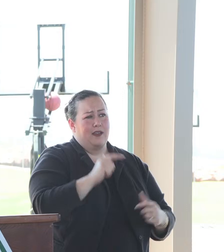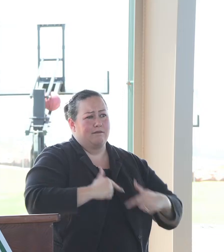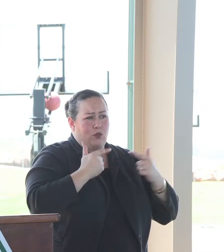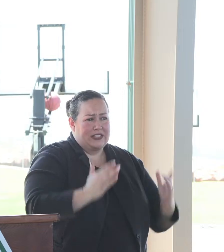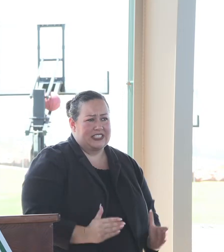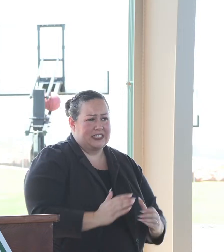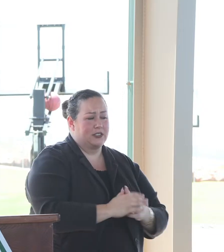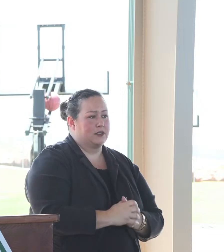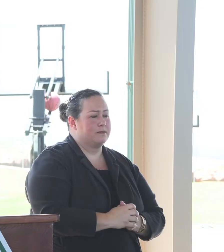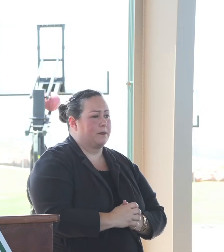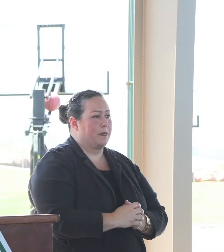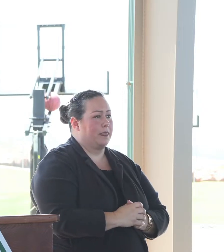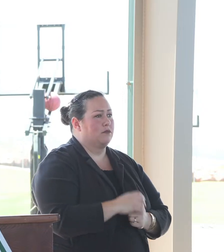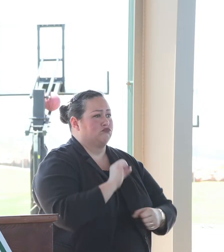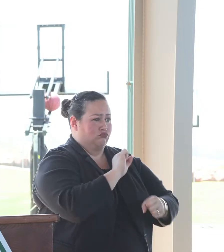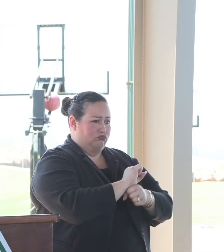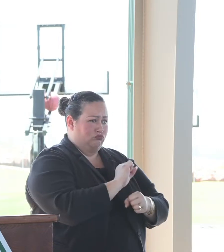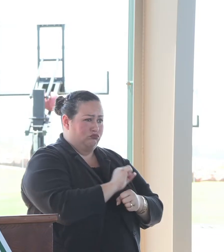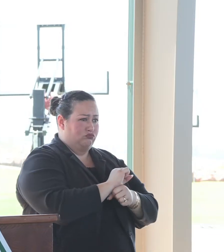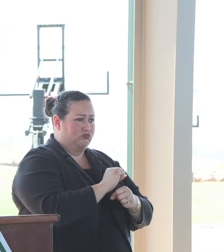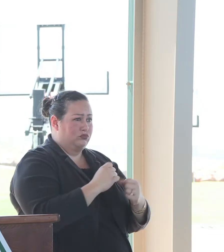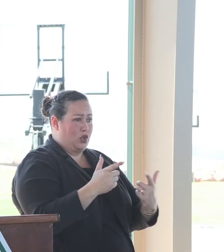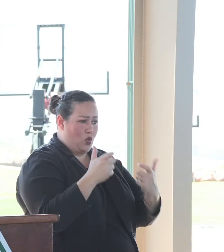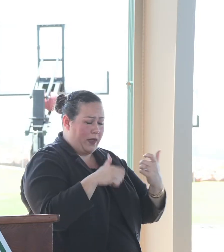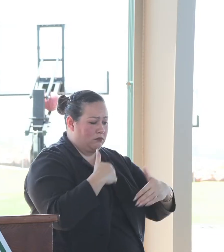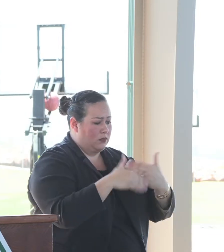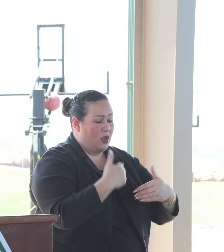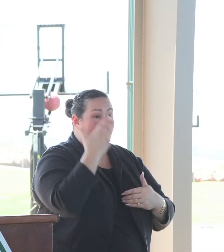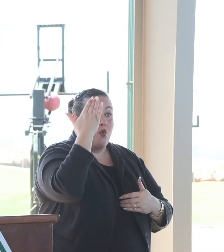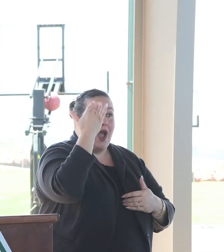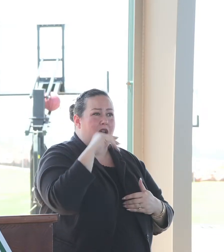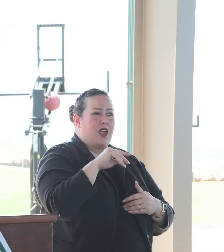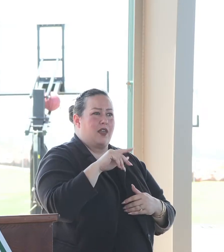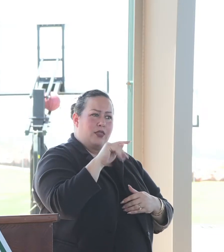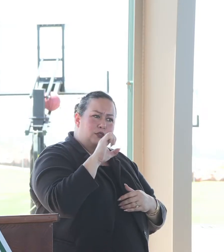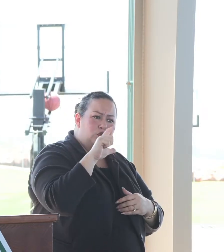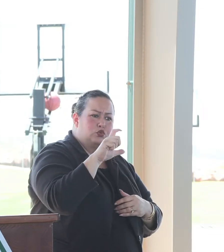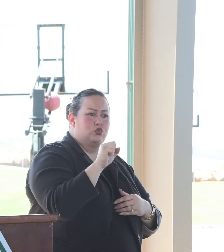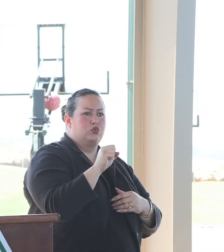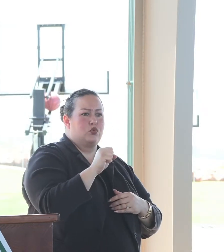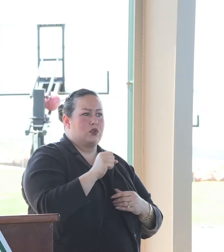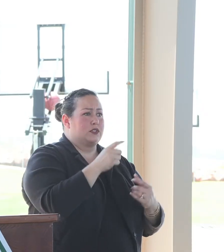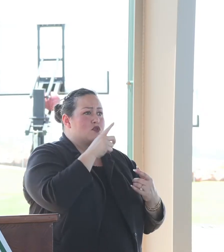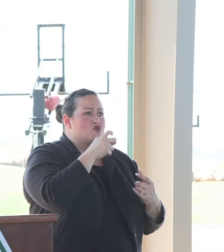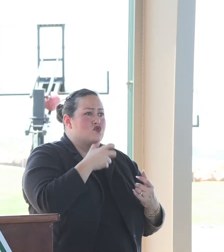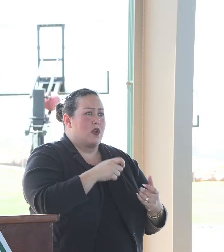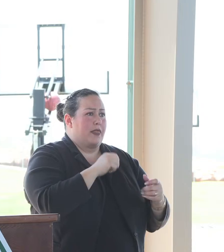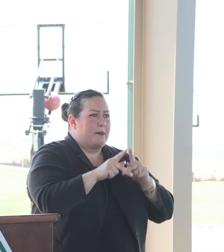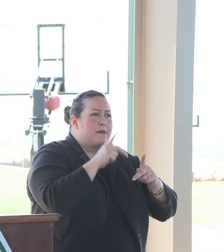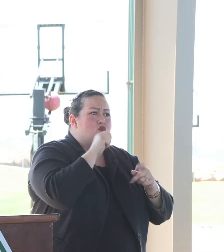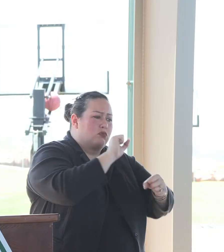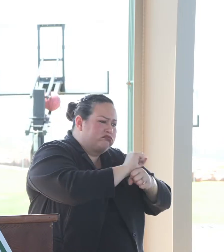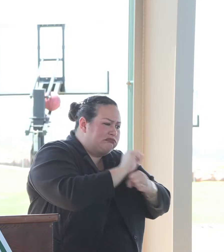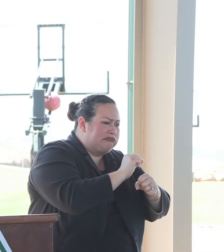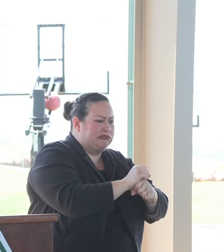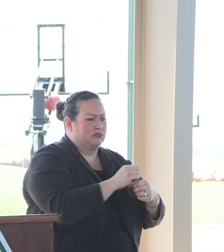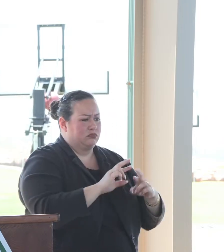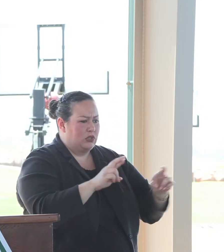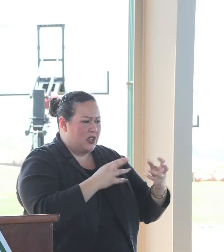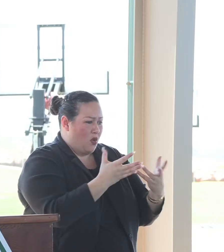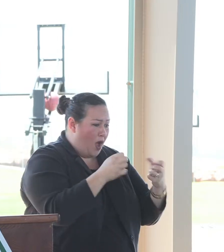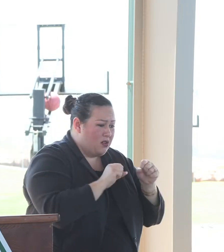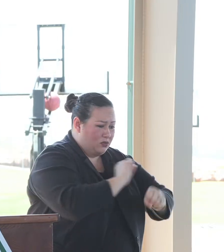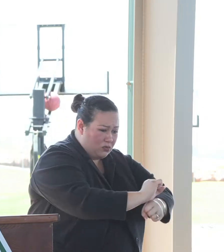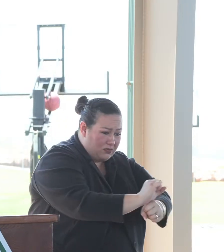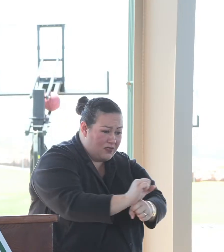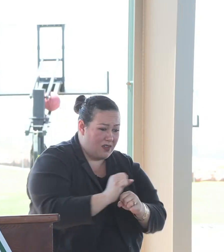done quickly because the hands behind the tools were vested in the community and committed to